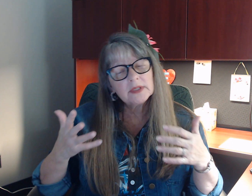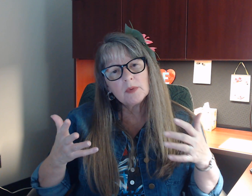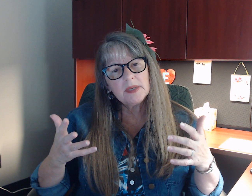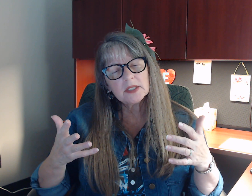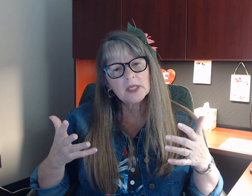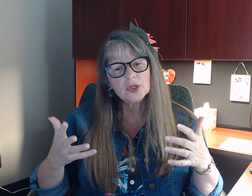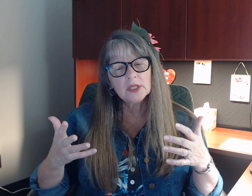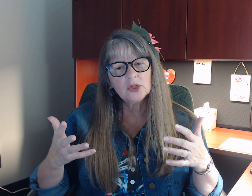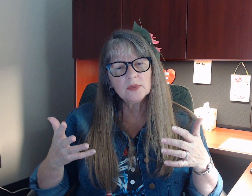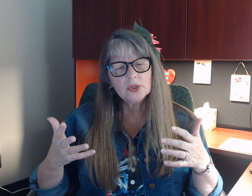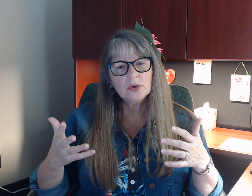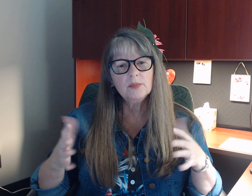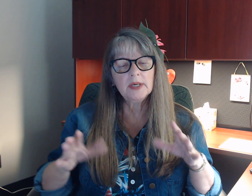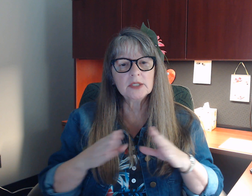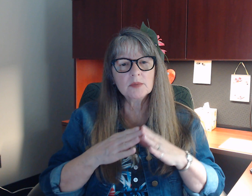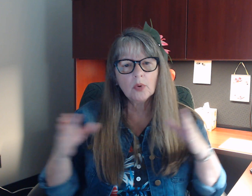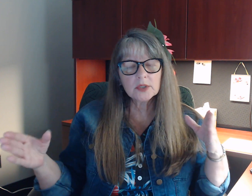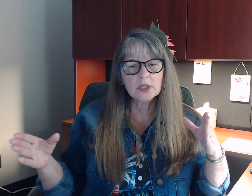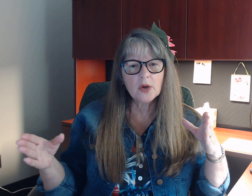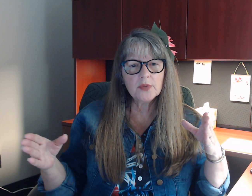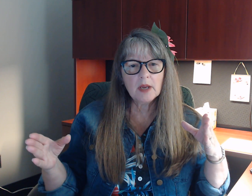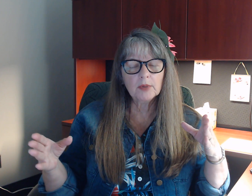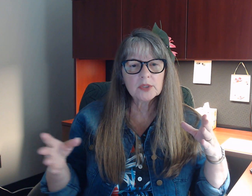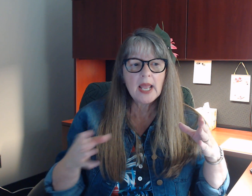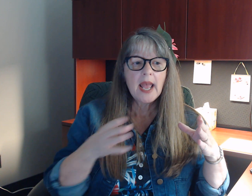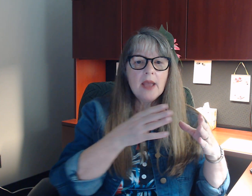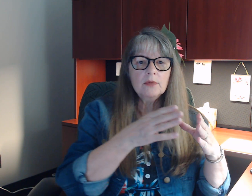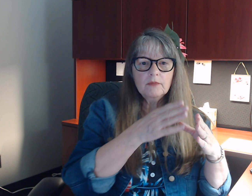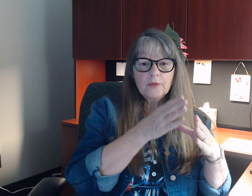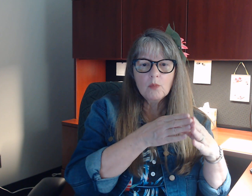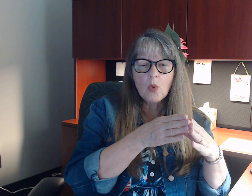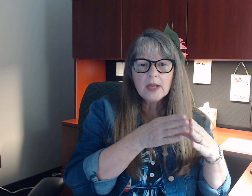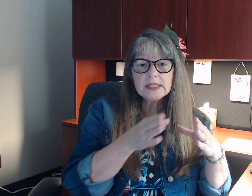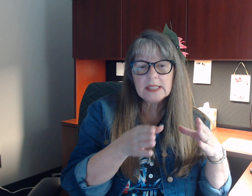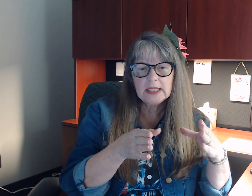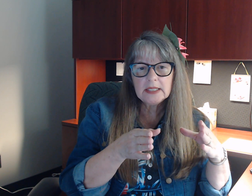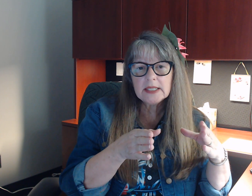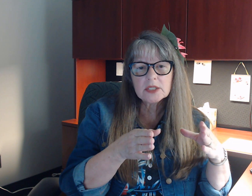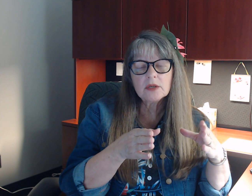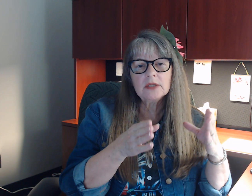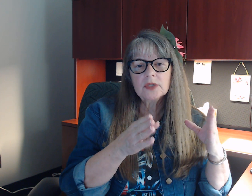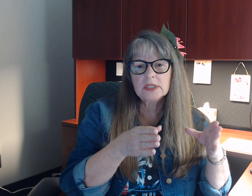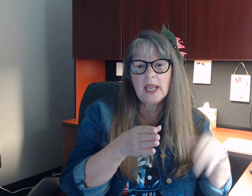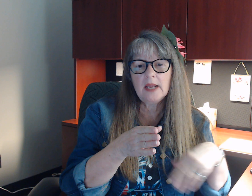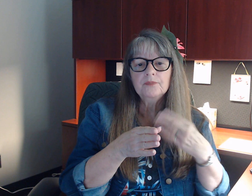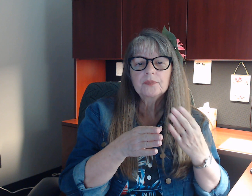would be a discussion that you would do, but it's important to know the numbers. And from 1 to 10 is the same.